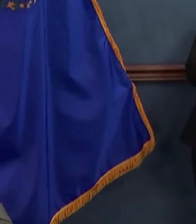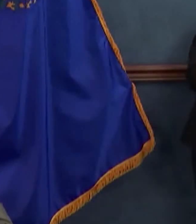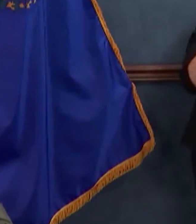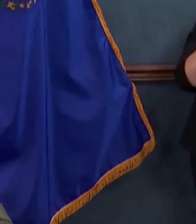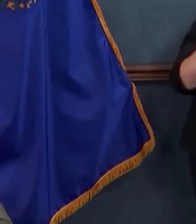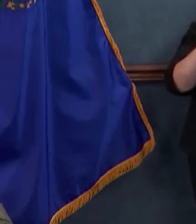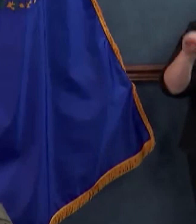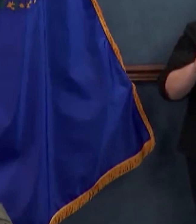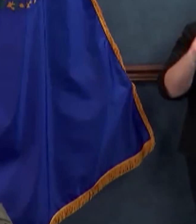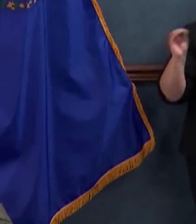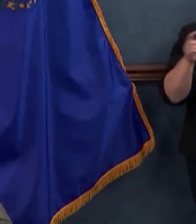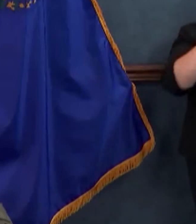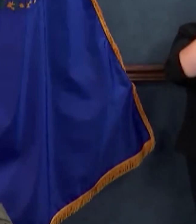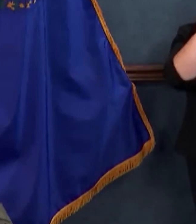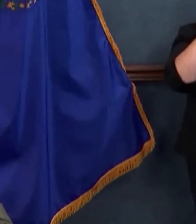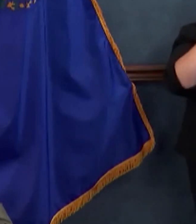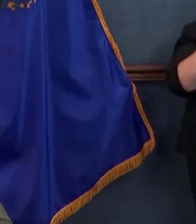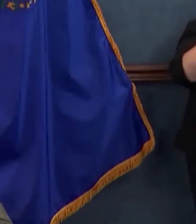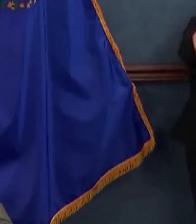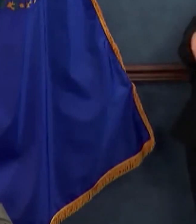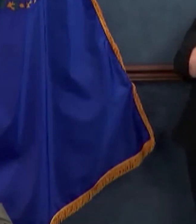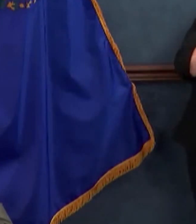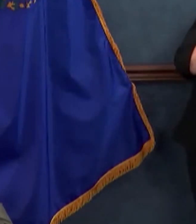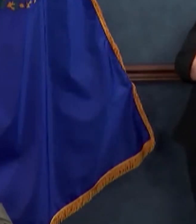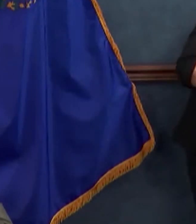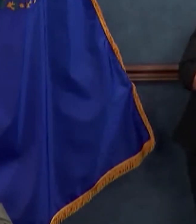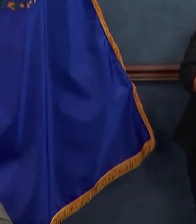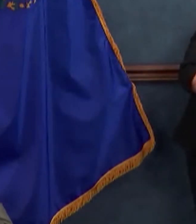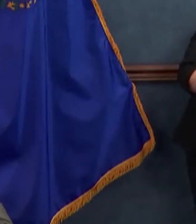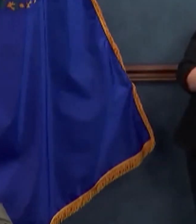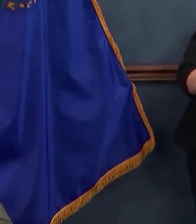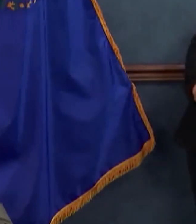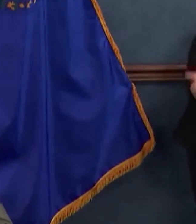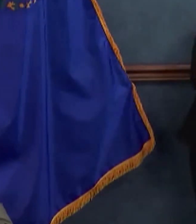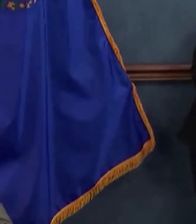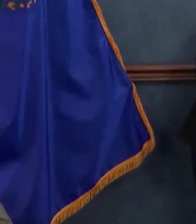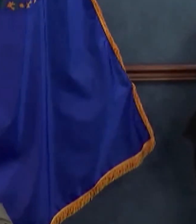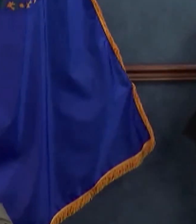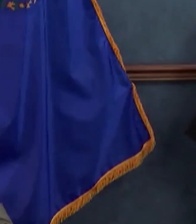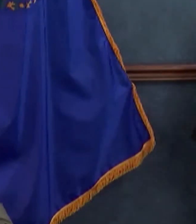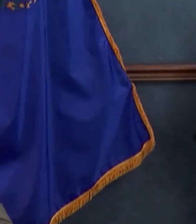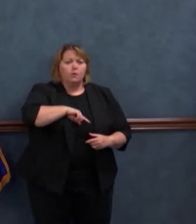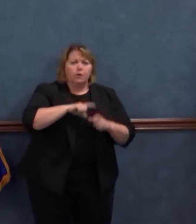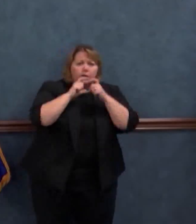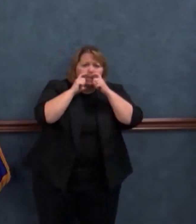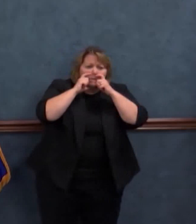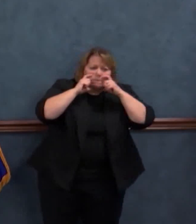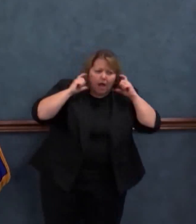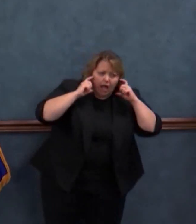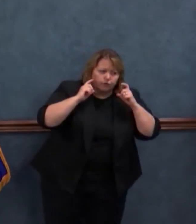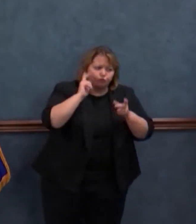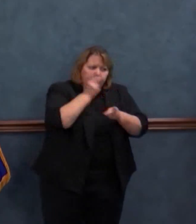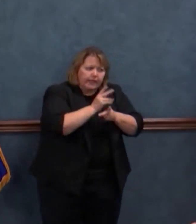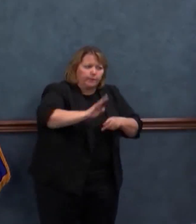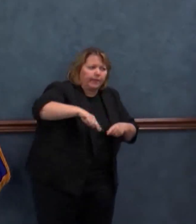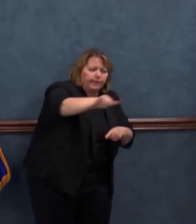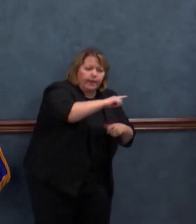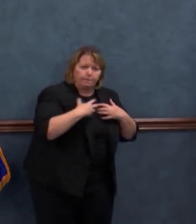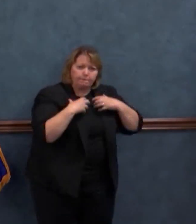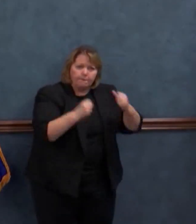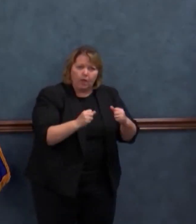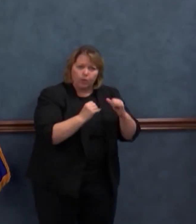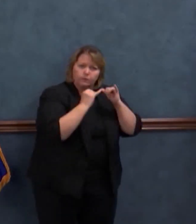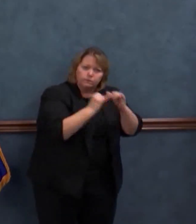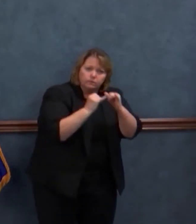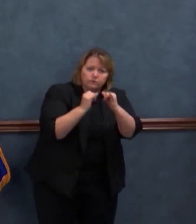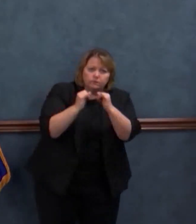owe it to each other to accept the fact that wearing face mask coverings saves lives. My fellow Nevadans, I'm